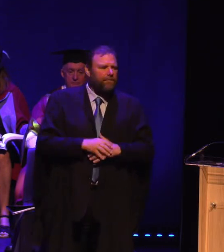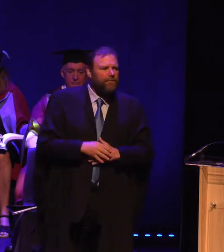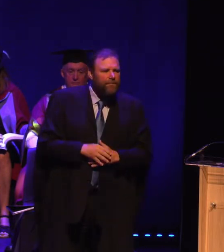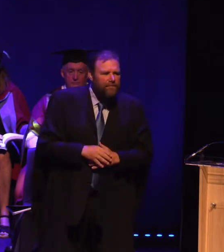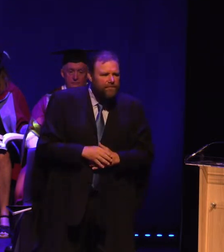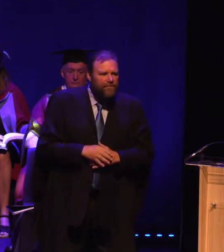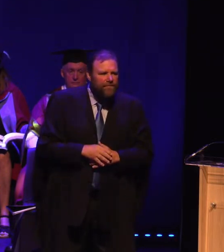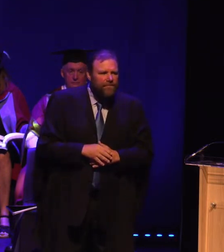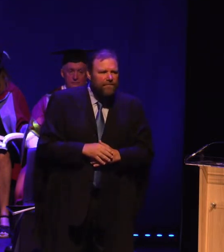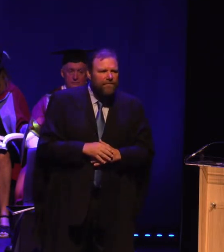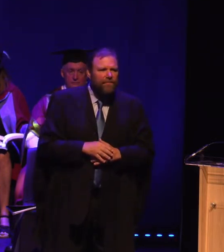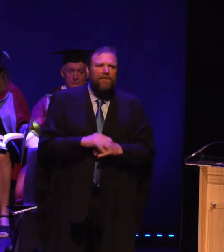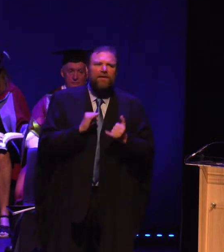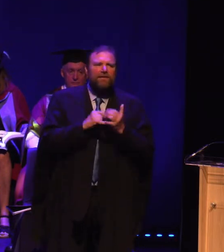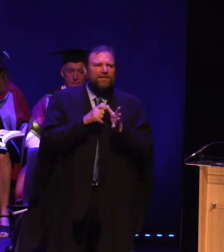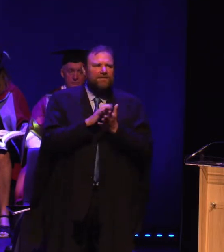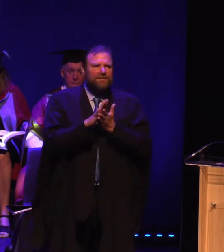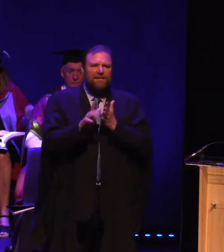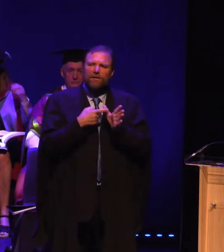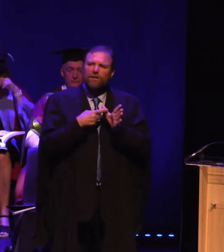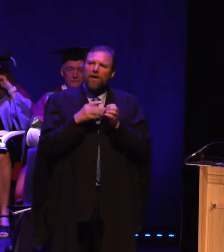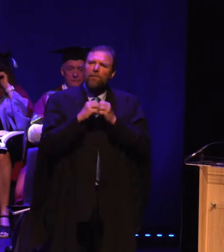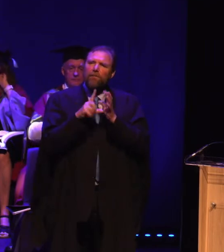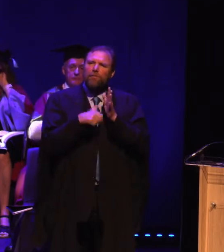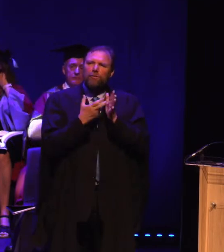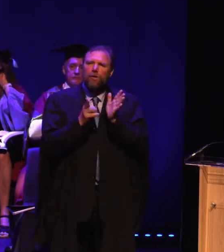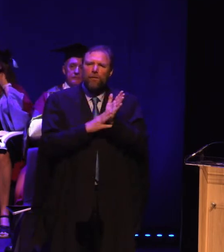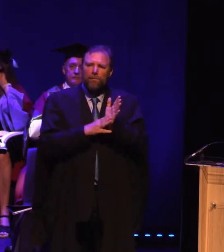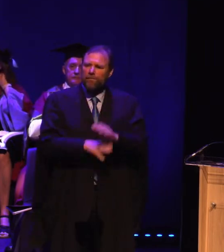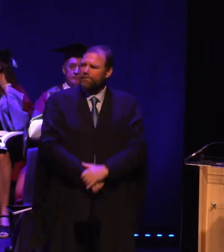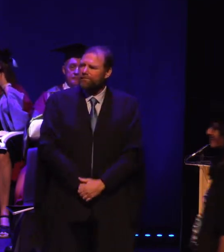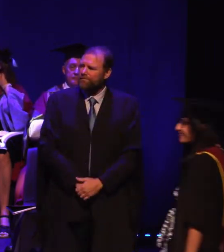Microbiology, Sacha Bhusha.